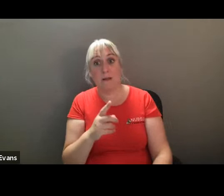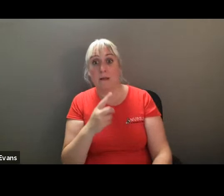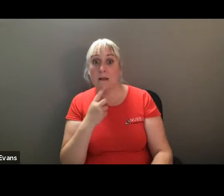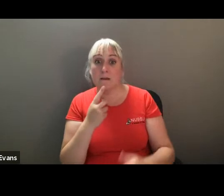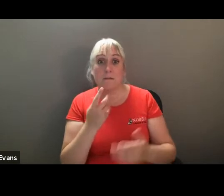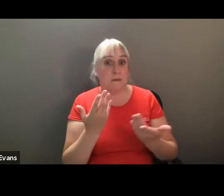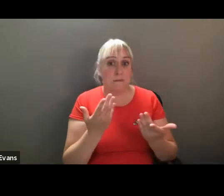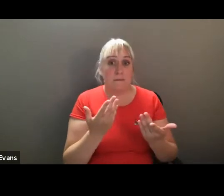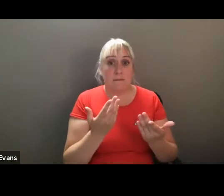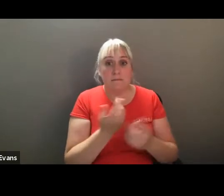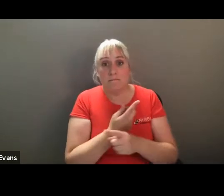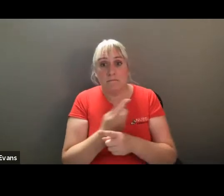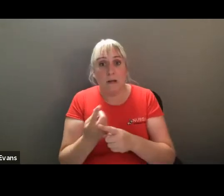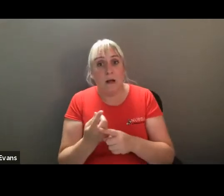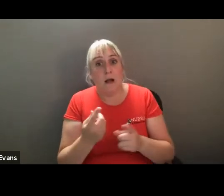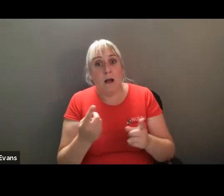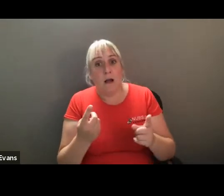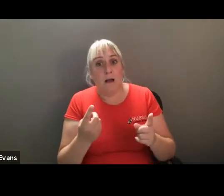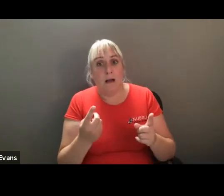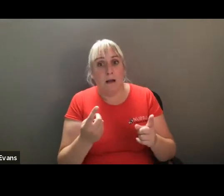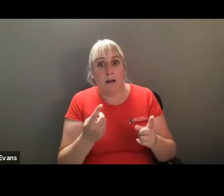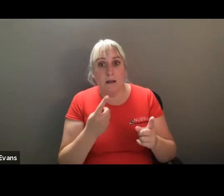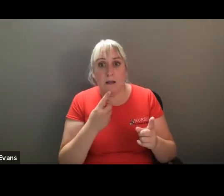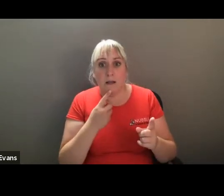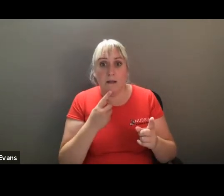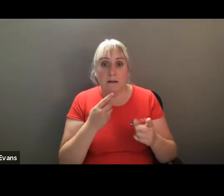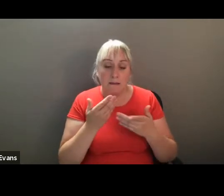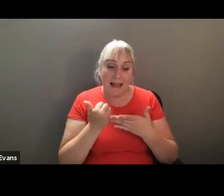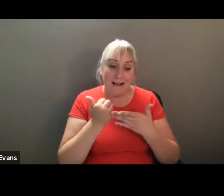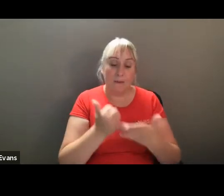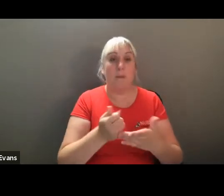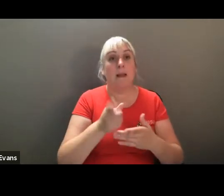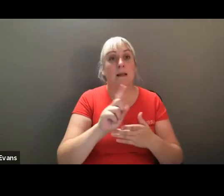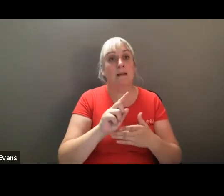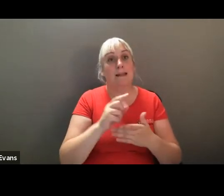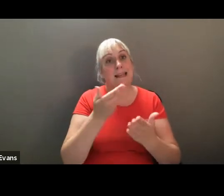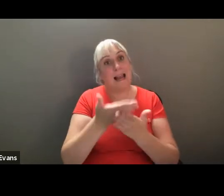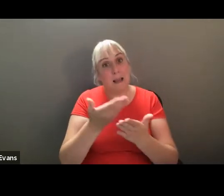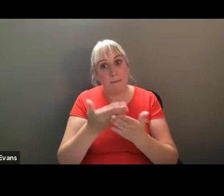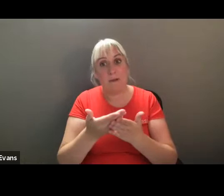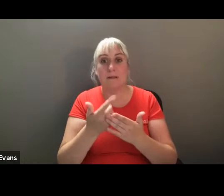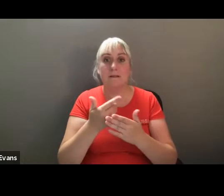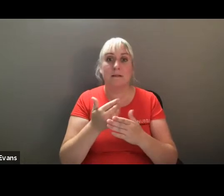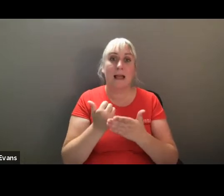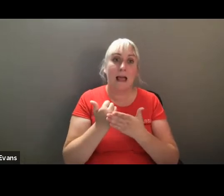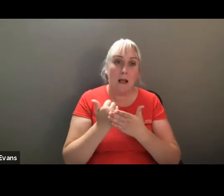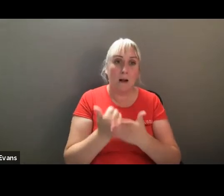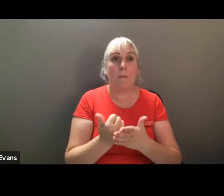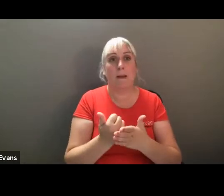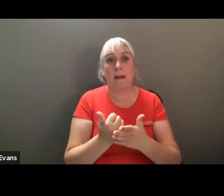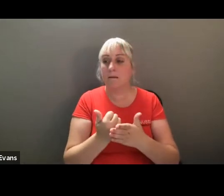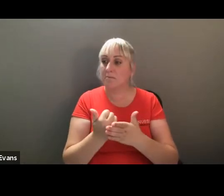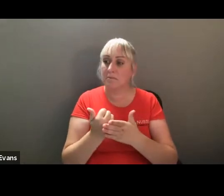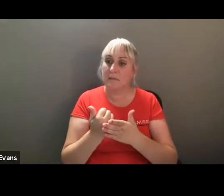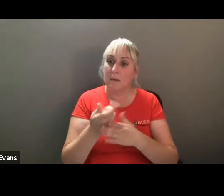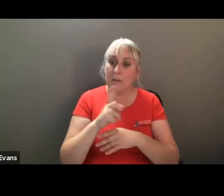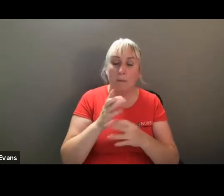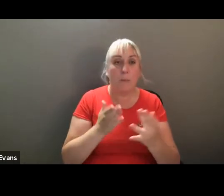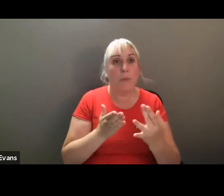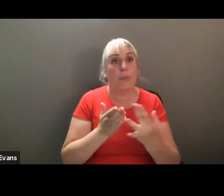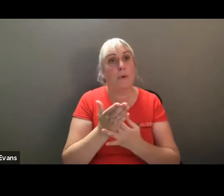spent asserting the rights of claimants with job centre and work coach advisors. It's spent time